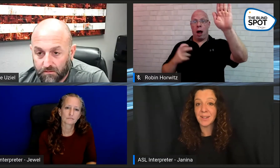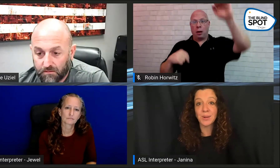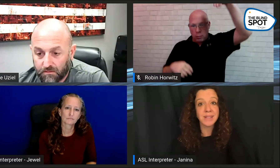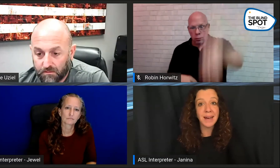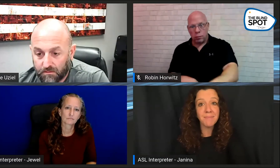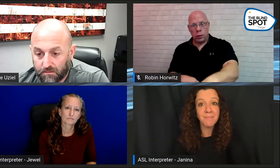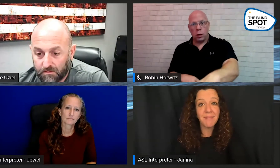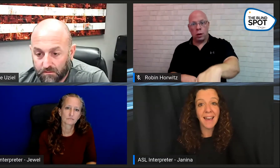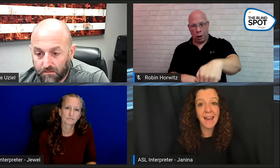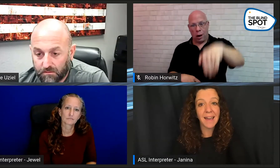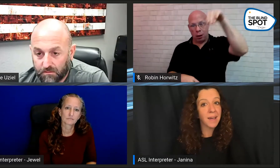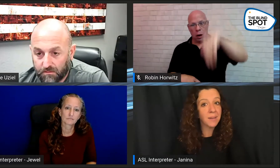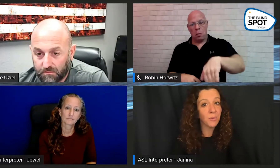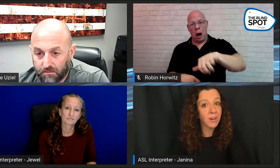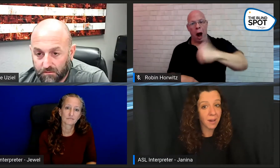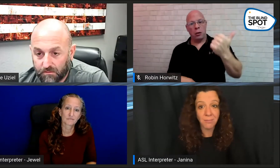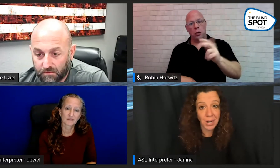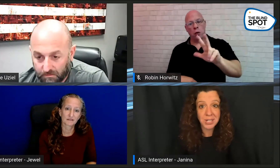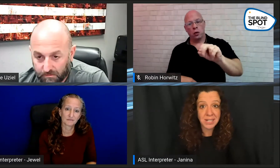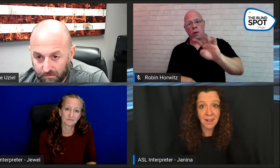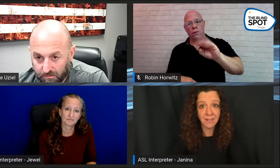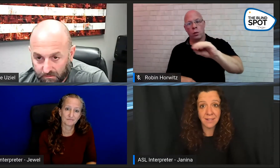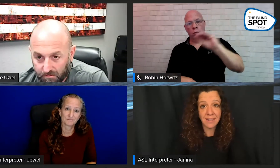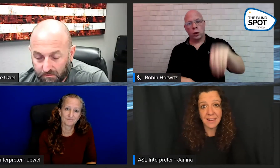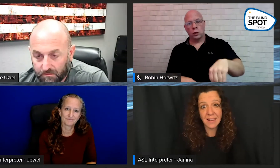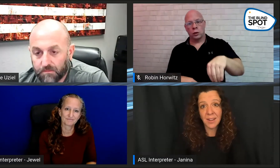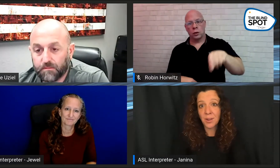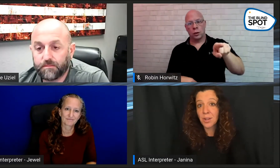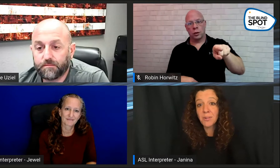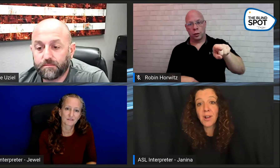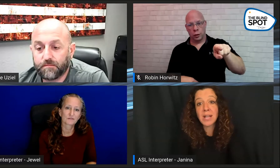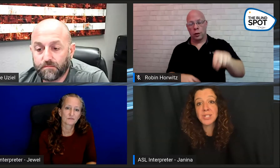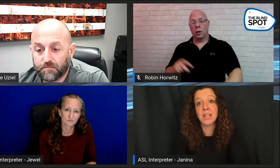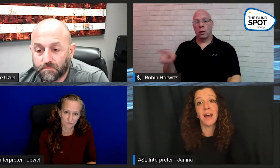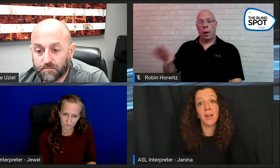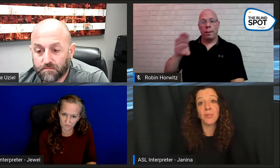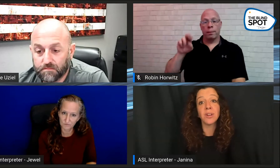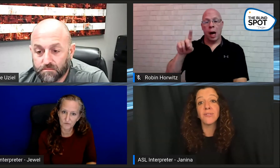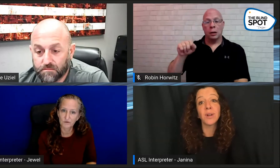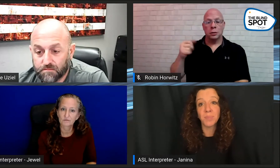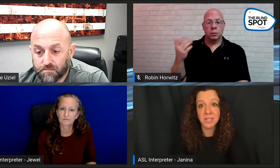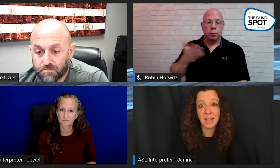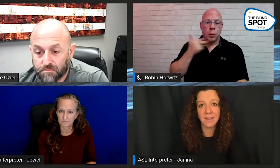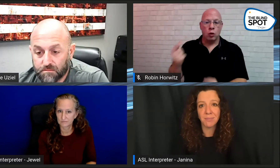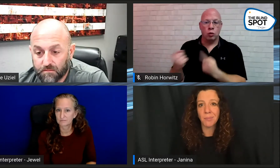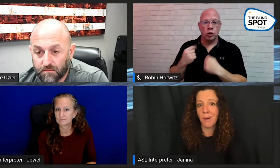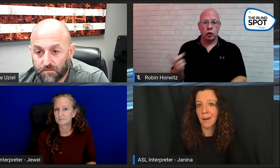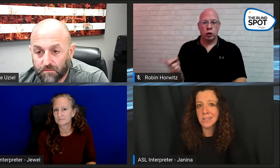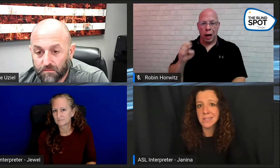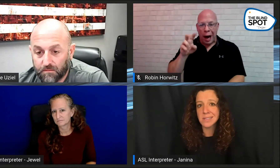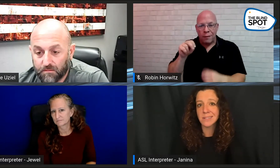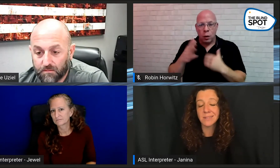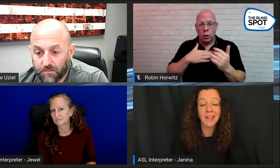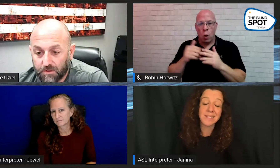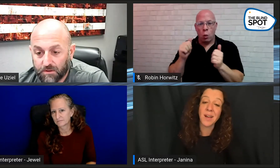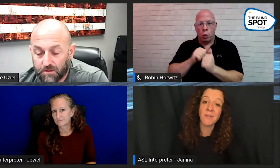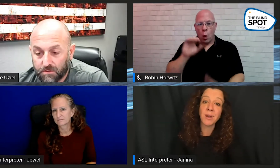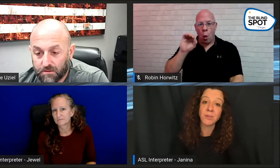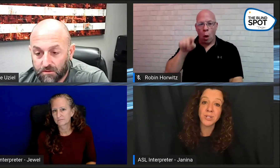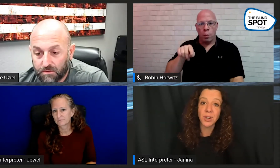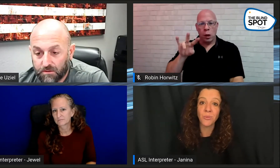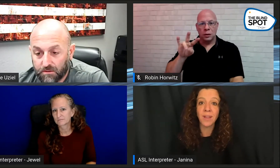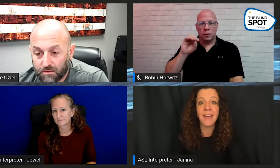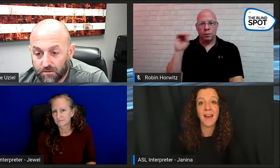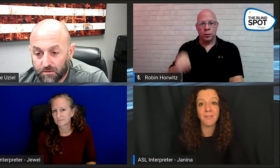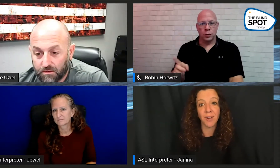and it goes up, it will come crashing down. It could crash 30 to 40%, but bonds still have a